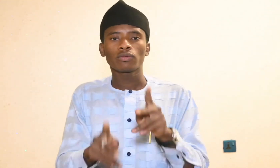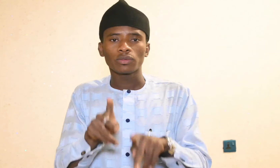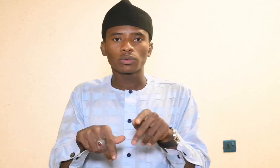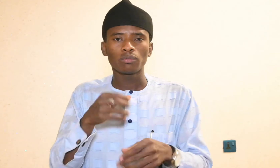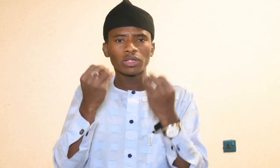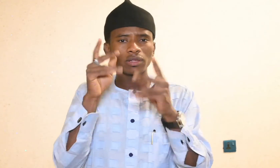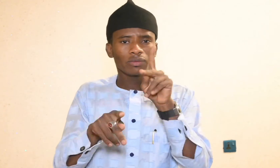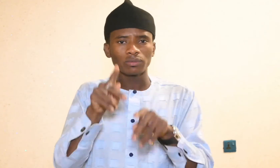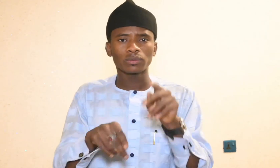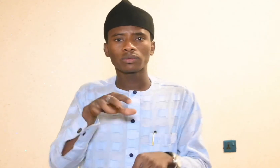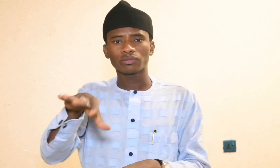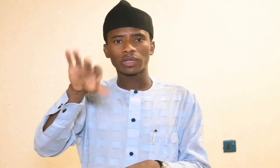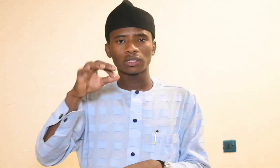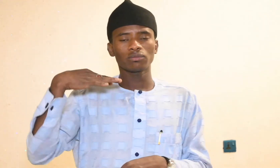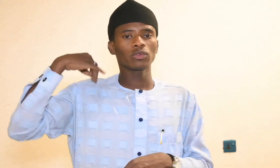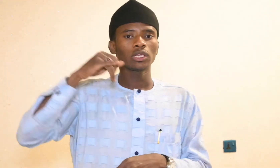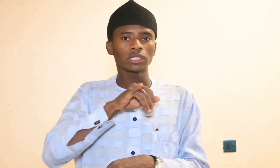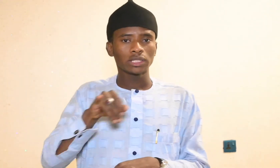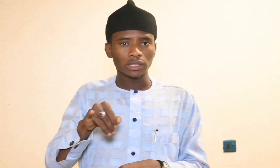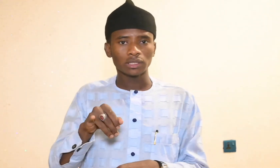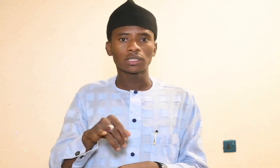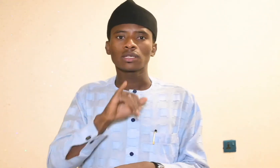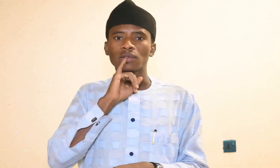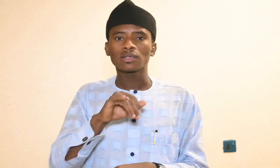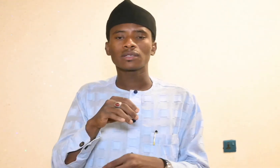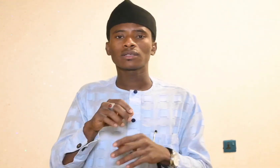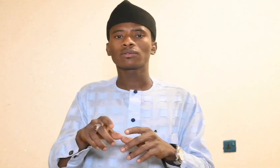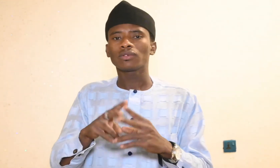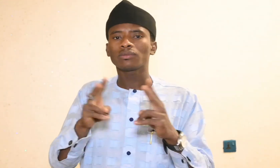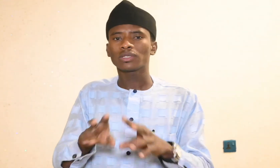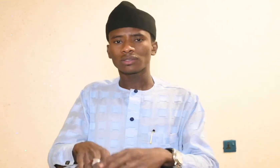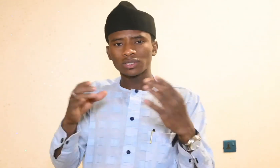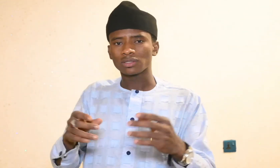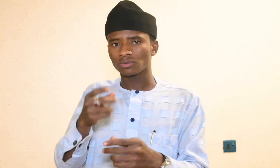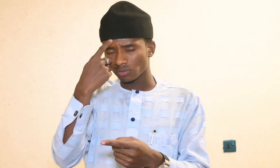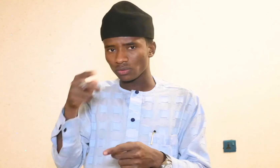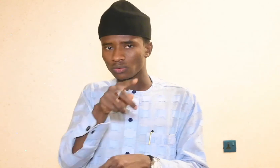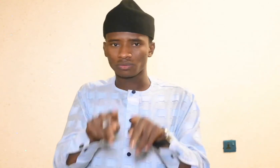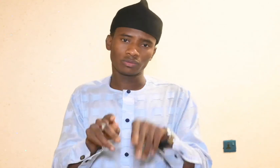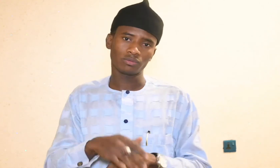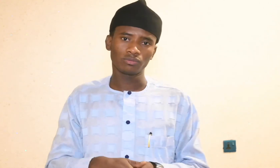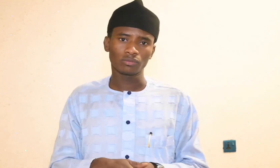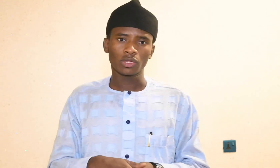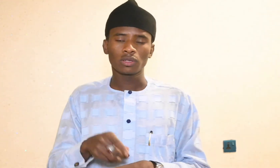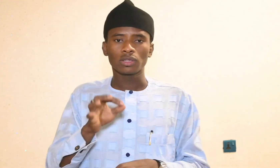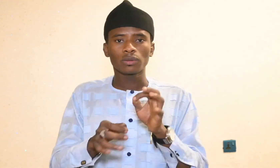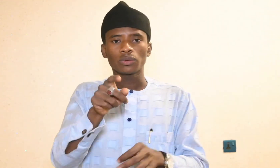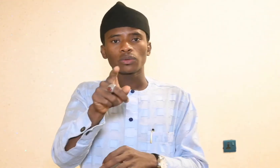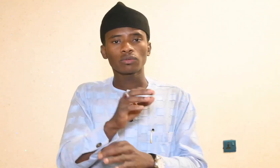that finding a volunteer position will be easy, but in fact it's very competitive market. Be prepared to be against a